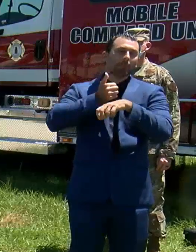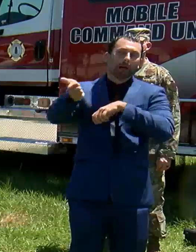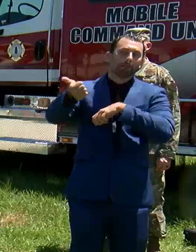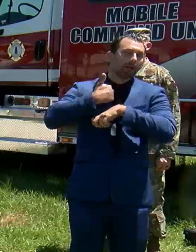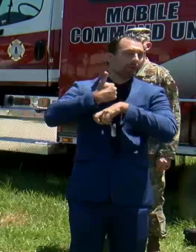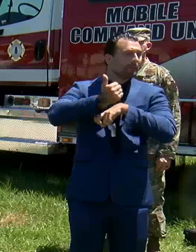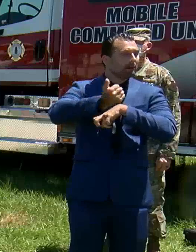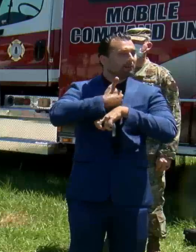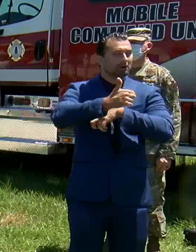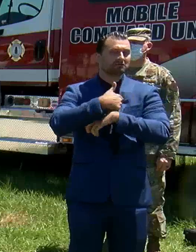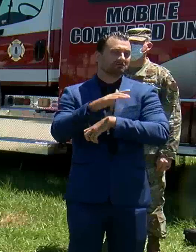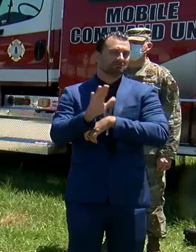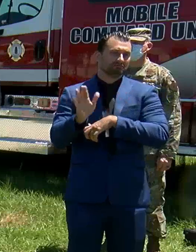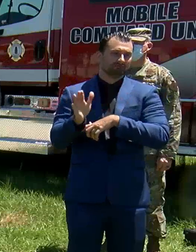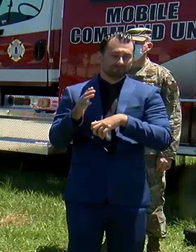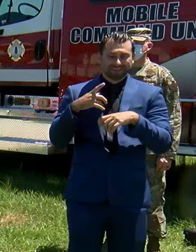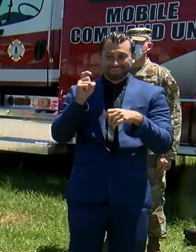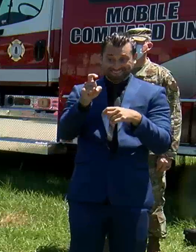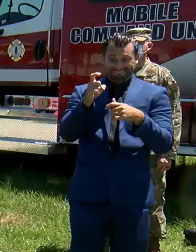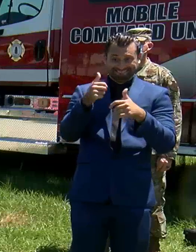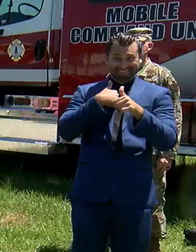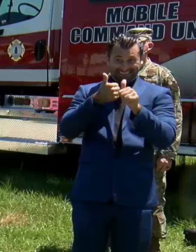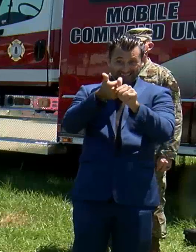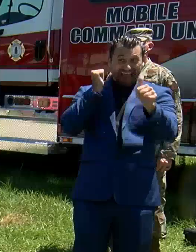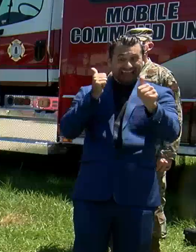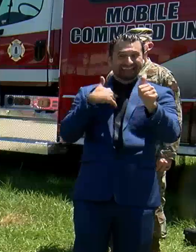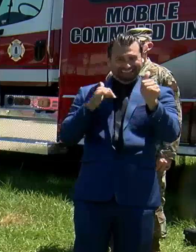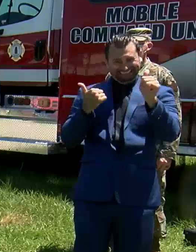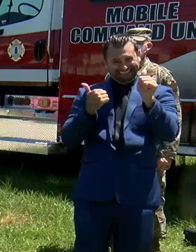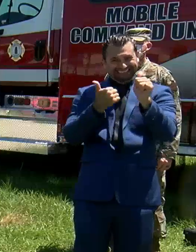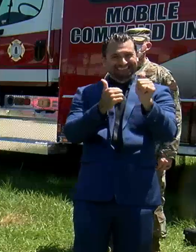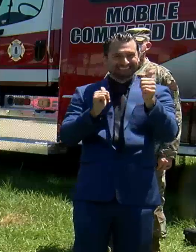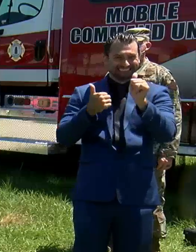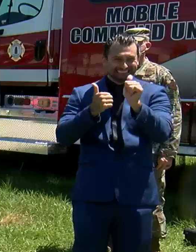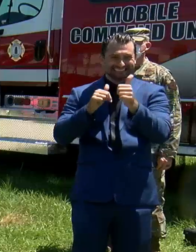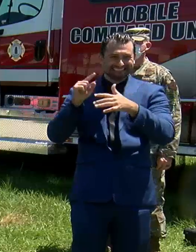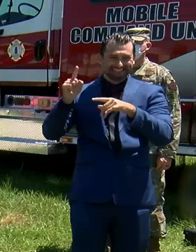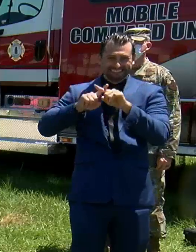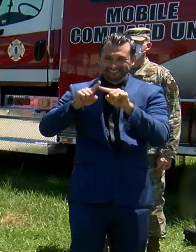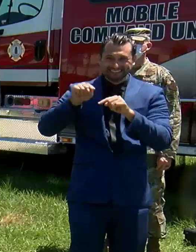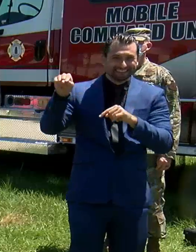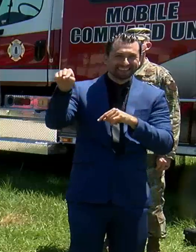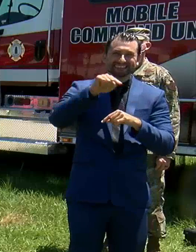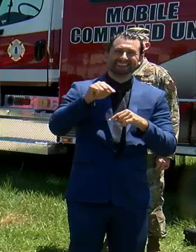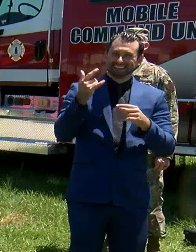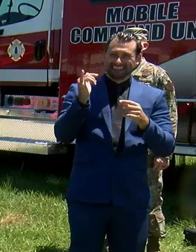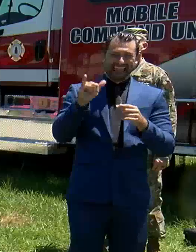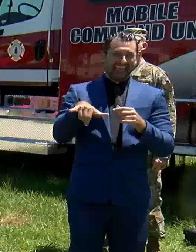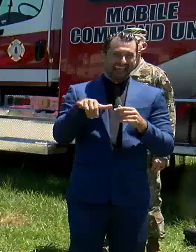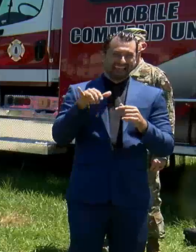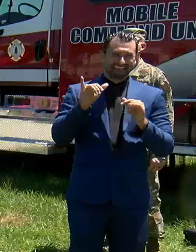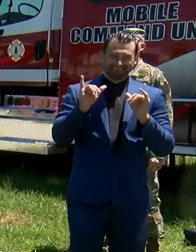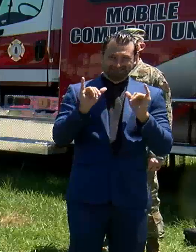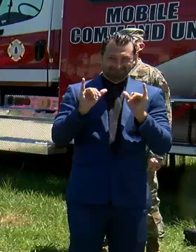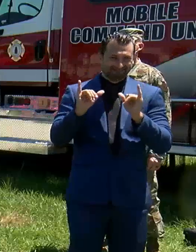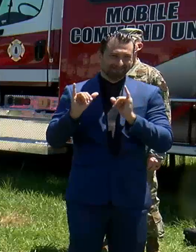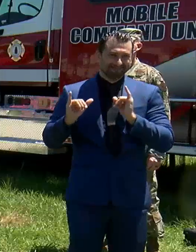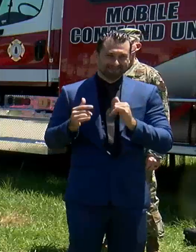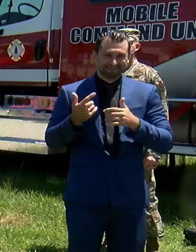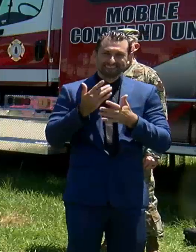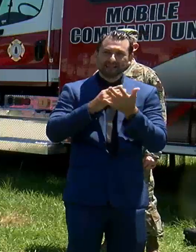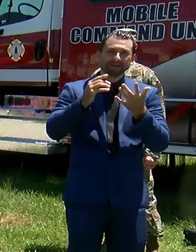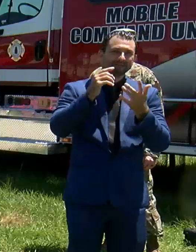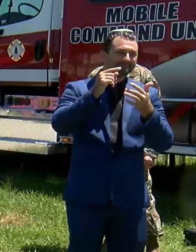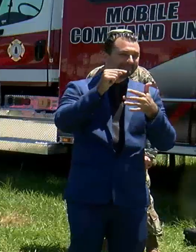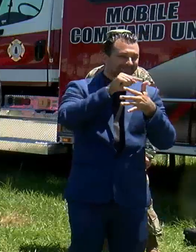in DEO for was when this started, we knew there was going to be a crush. You know, I told them, get people. We need more call centers. We need more